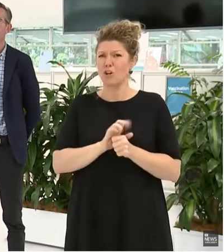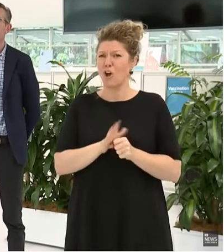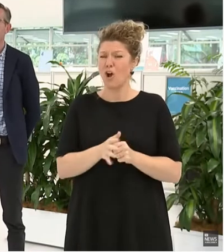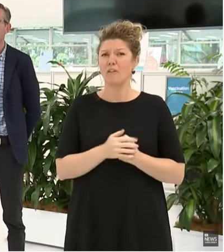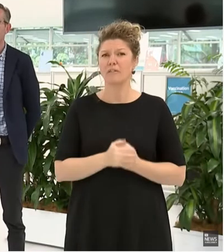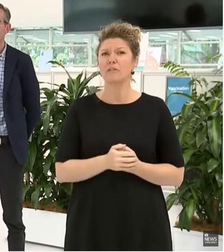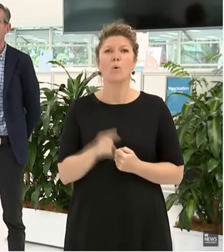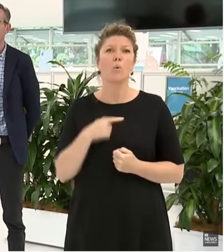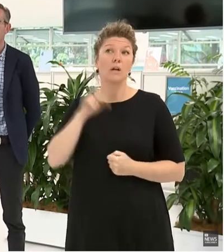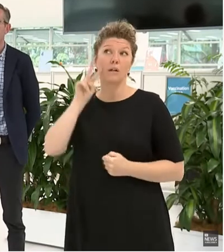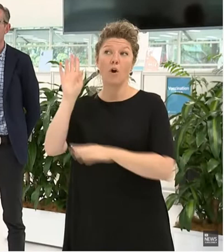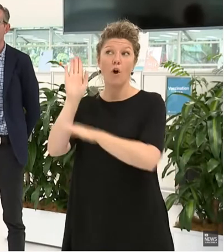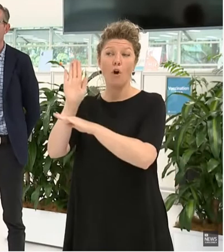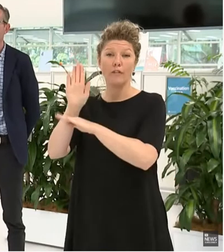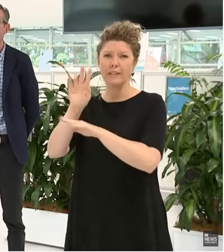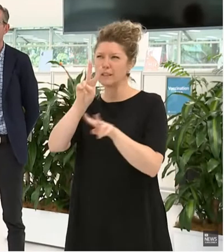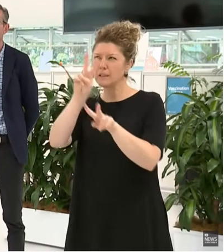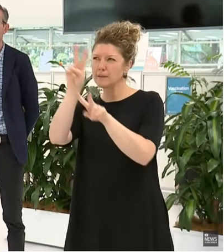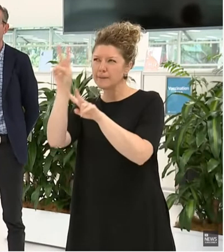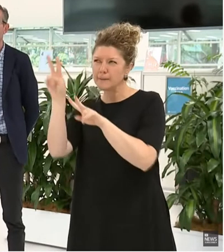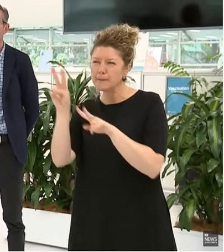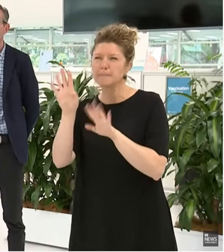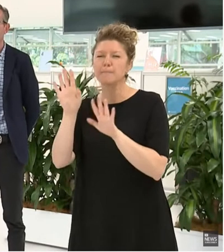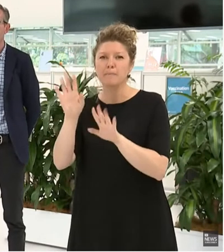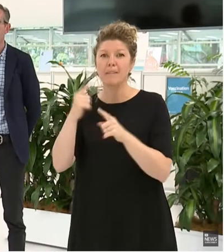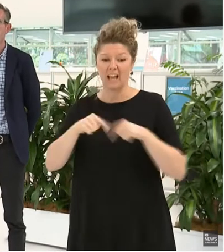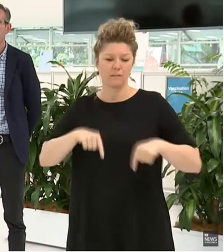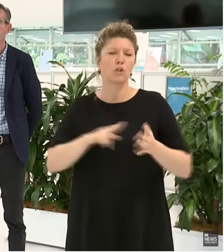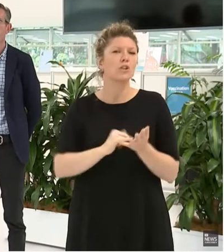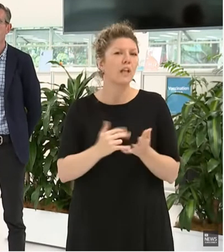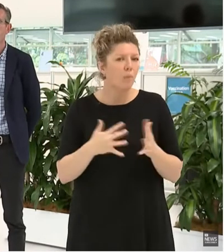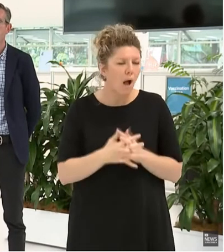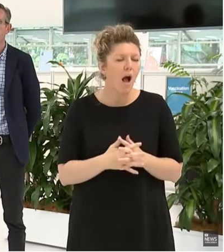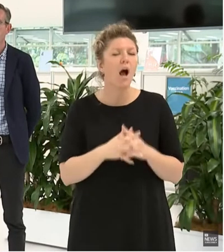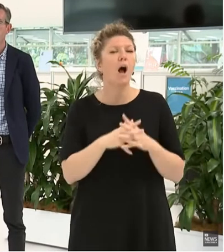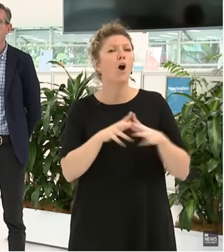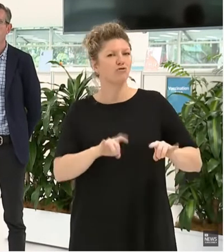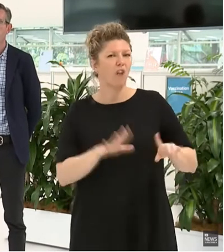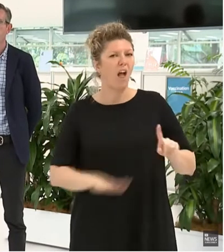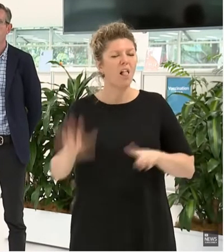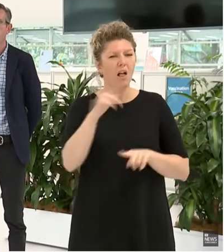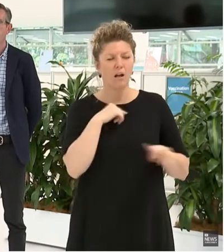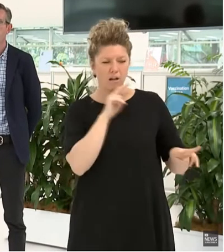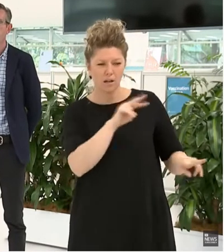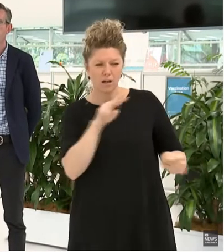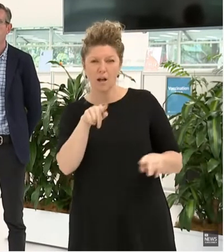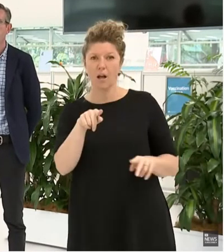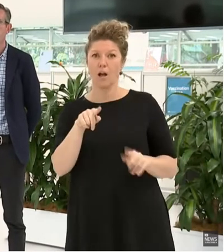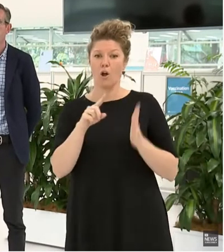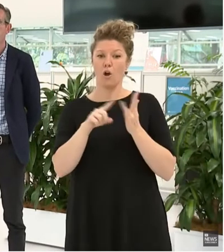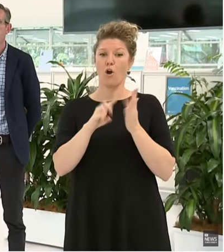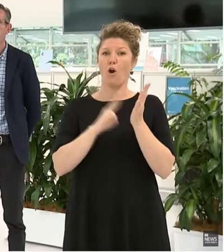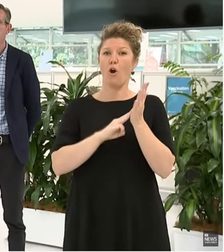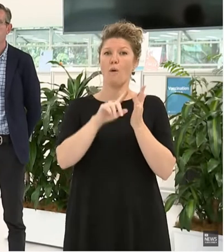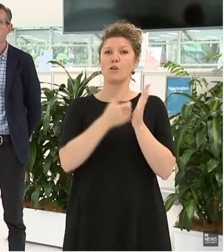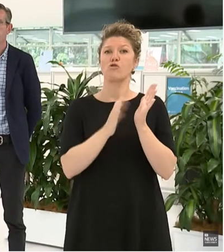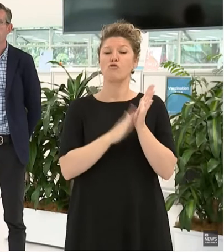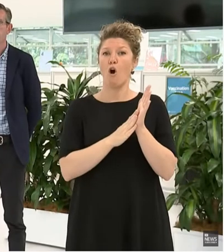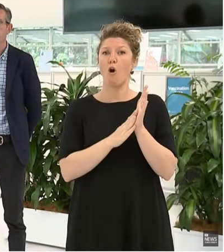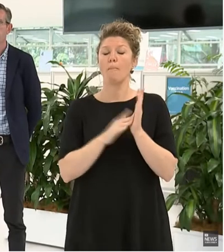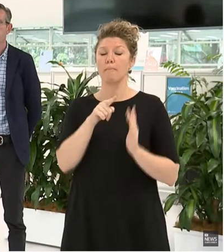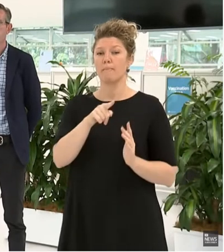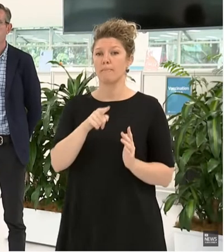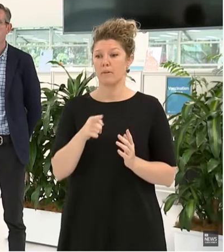both international evidence and the state evidence here and the Australian evidence, is that Omicron is not as